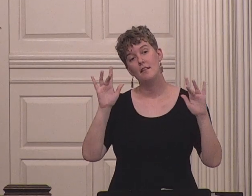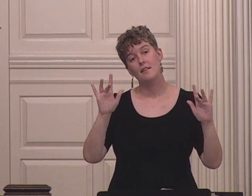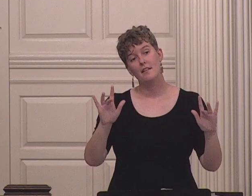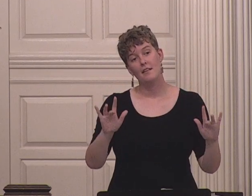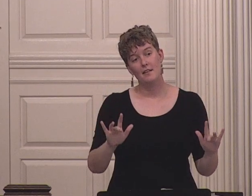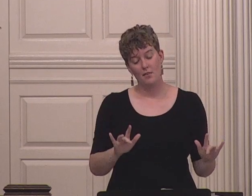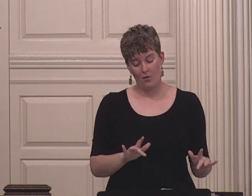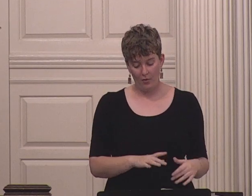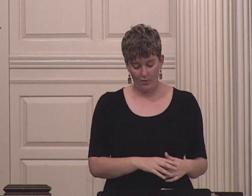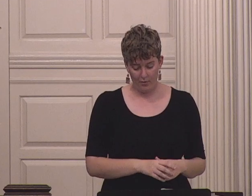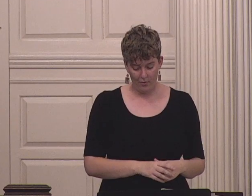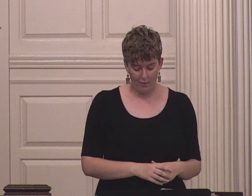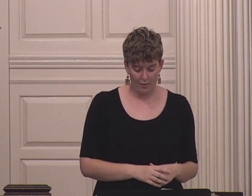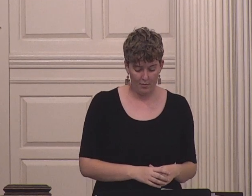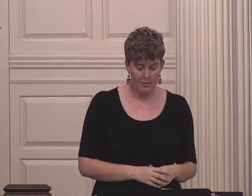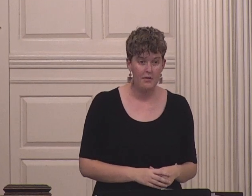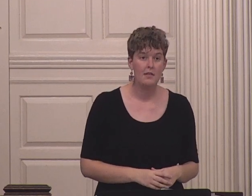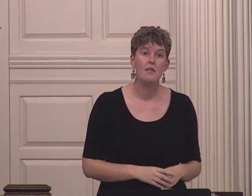miserere